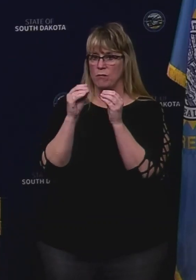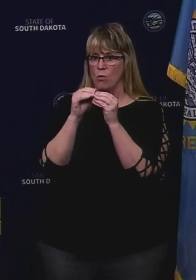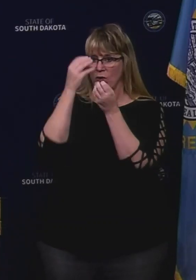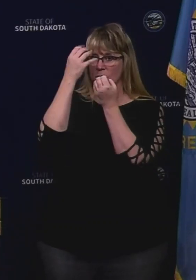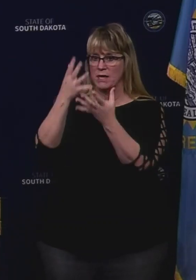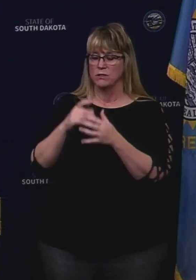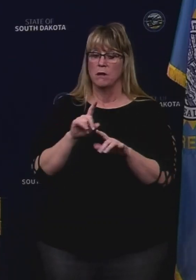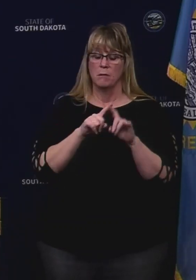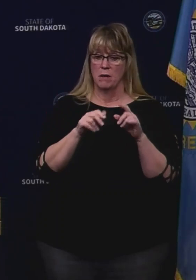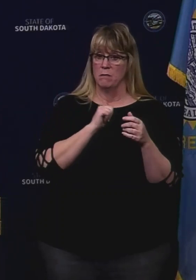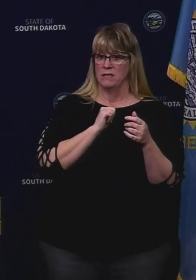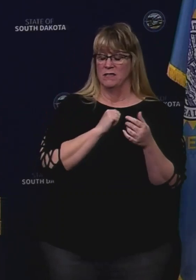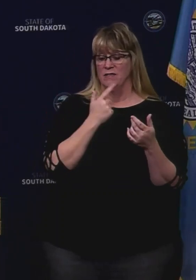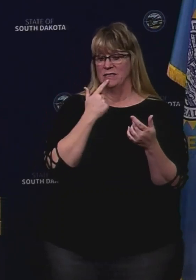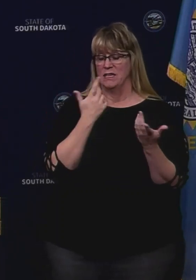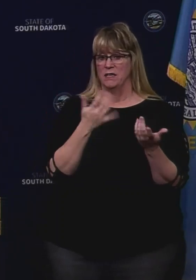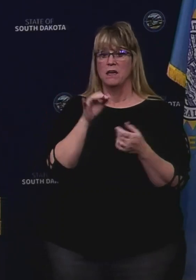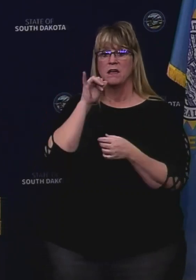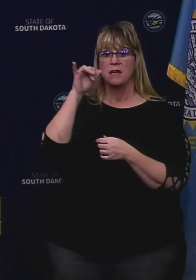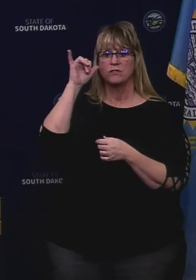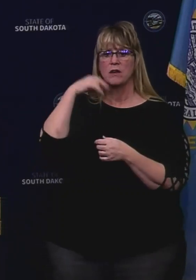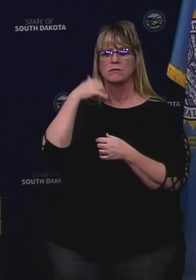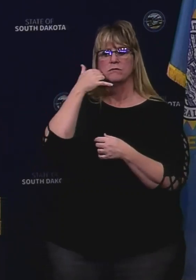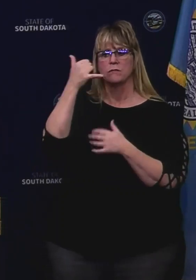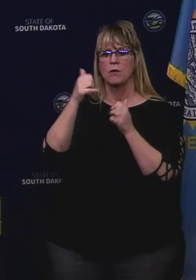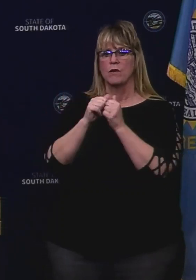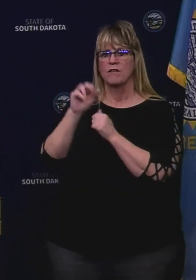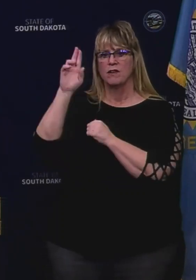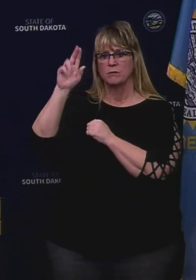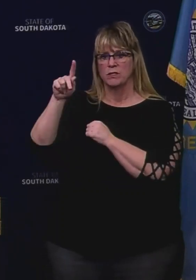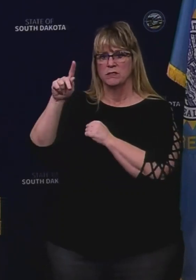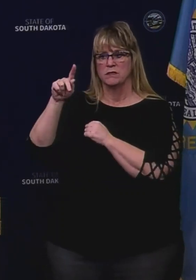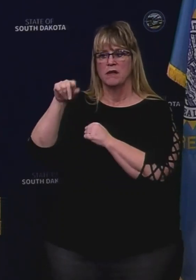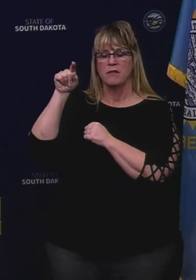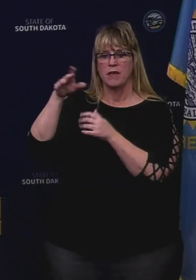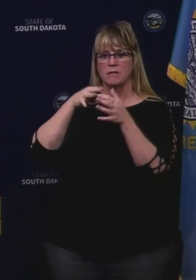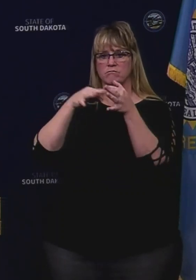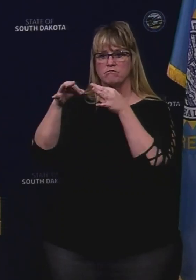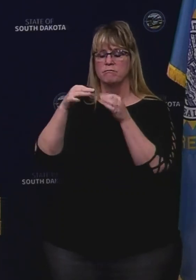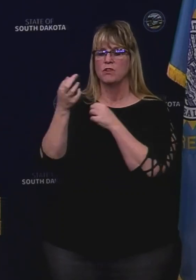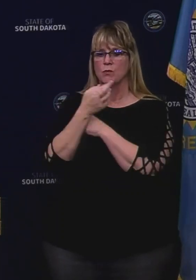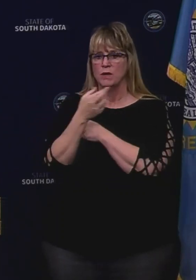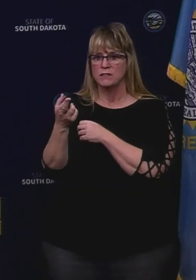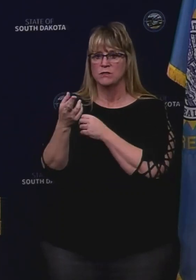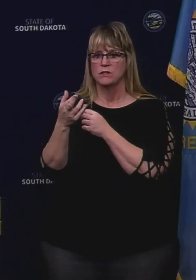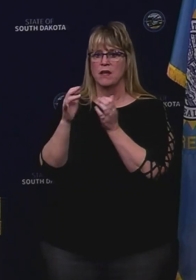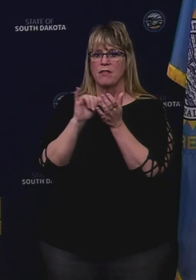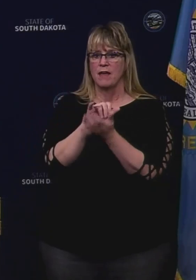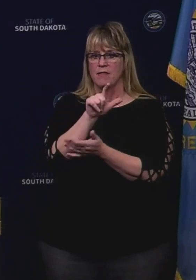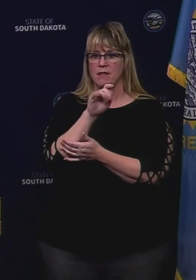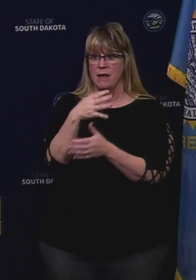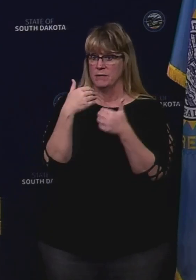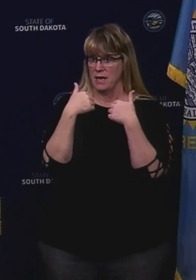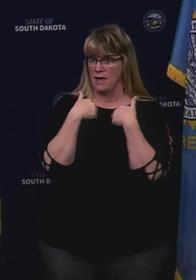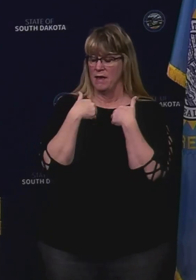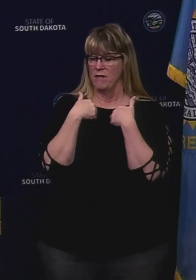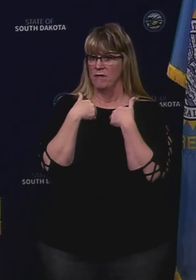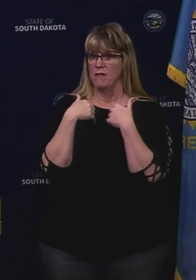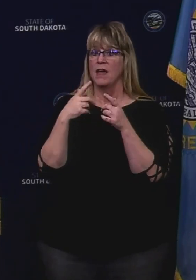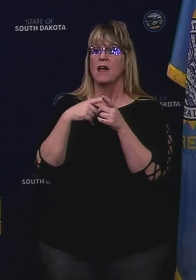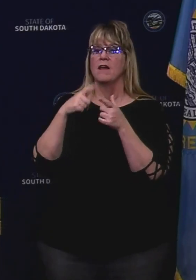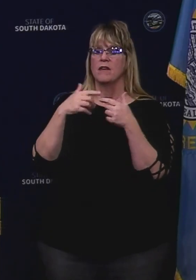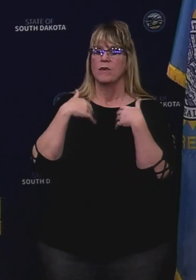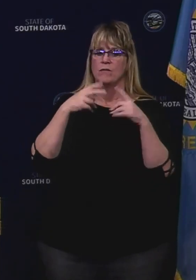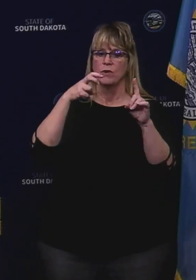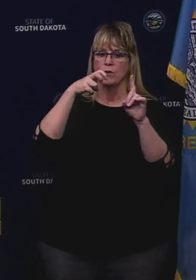What I would say is, yesterday I was on a phone call with the Vice President where they laid out all the resources that our labs have, and then we put